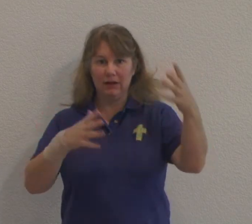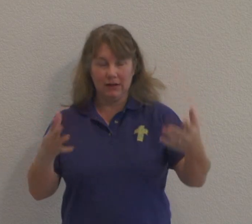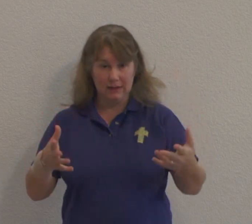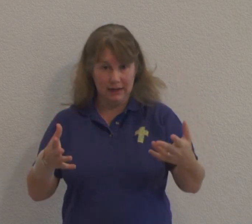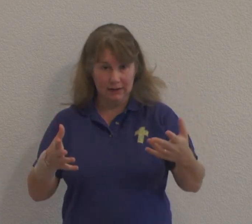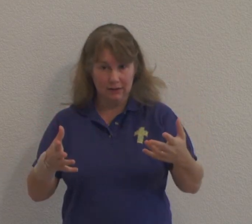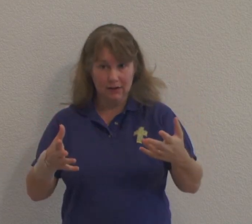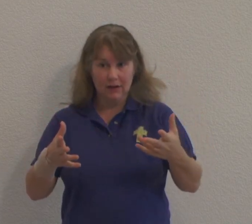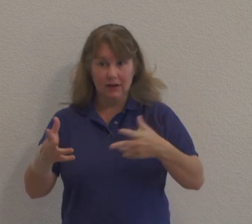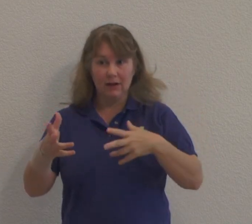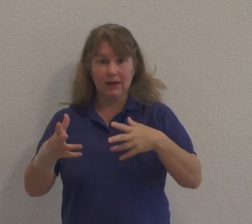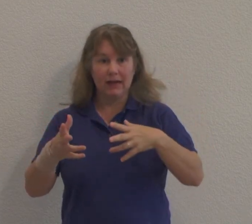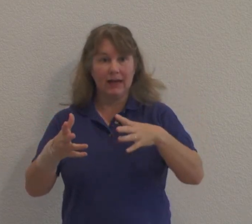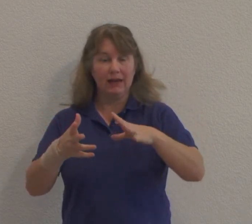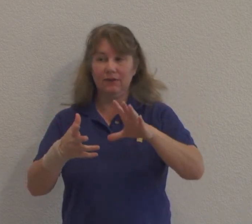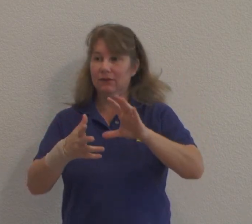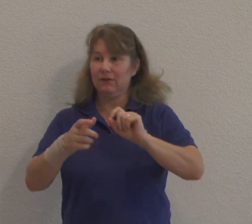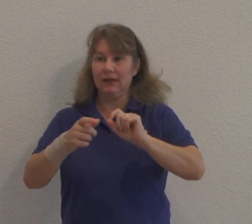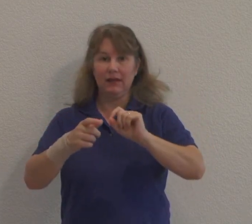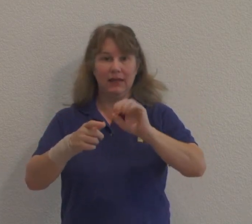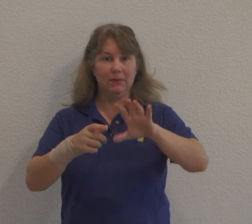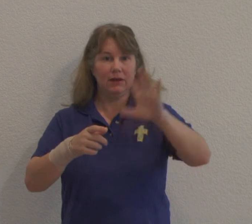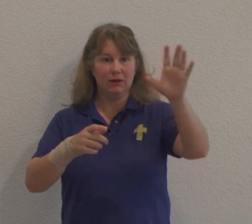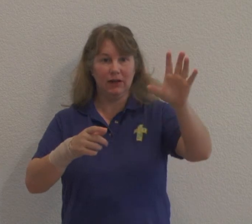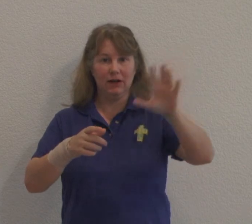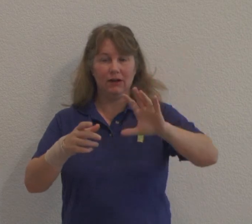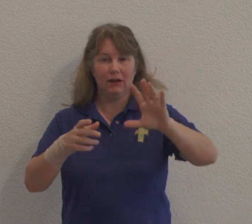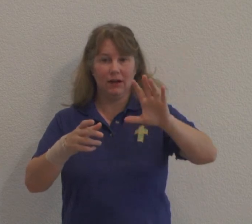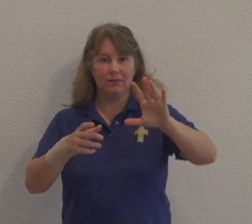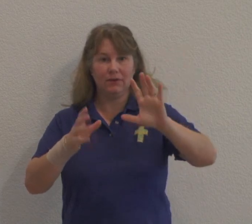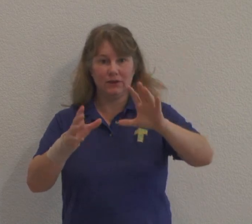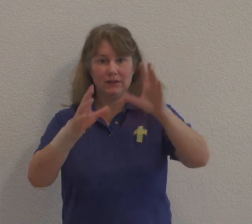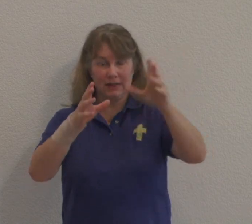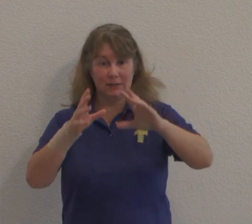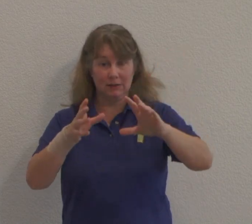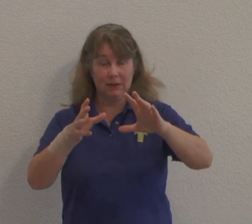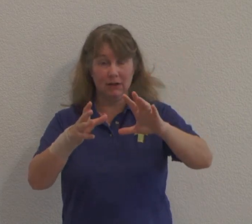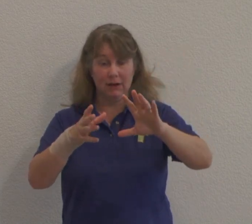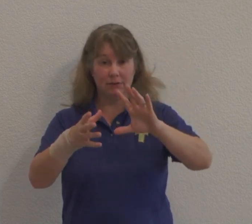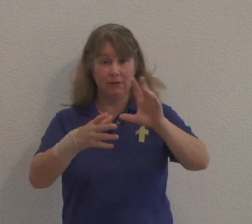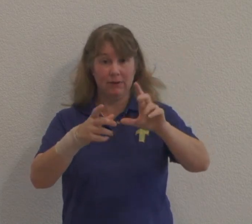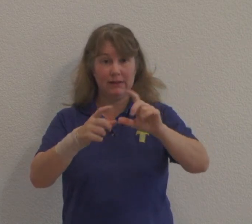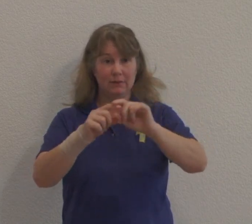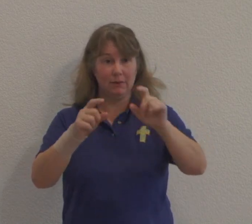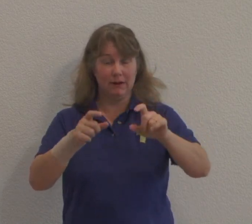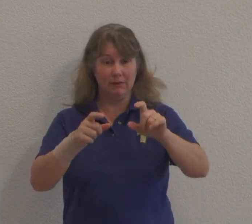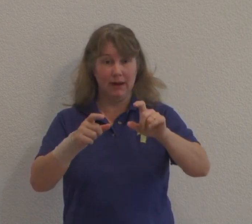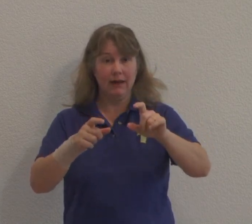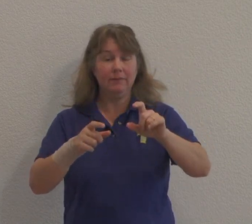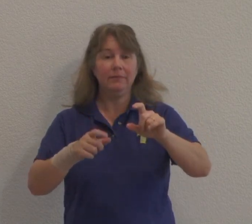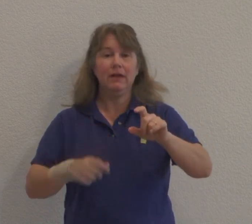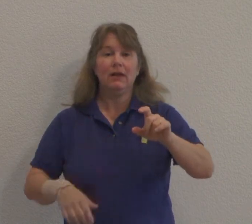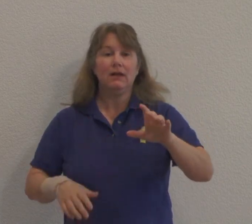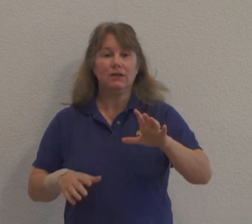all together. You know, like I gave you the email earlier, those are the signs I'm going to be going through, the ones that were in red.